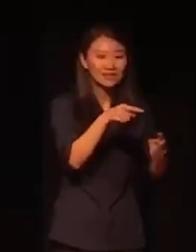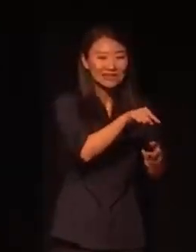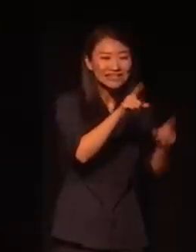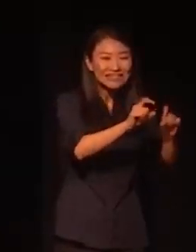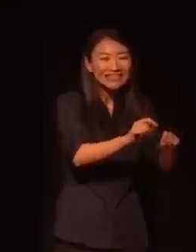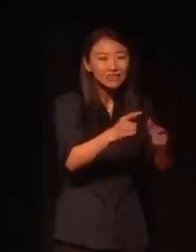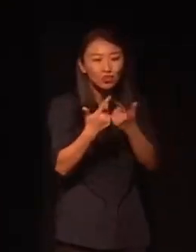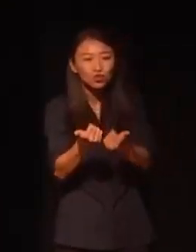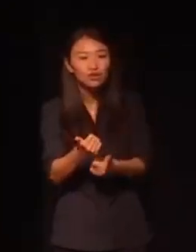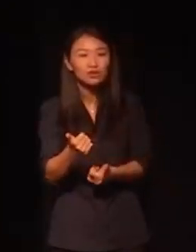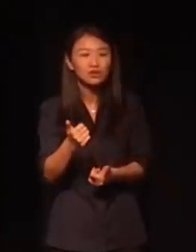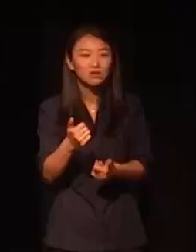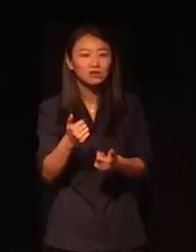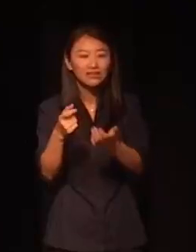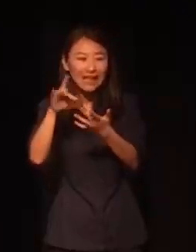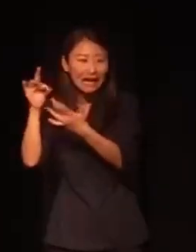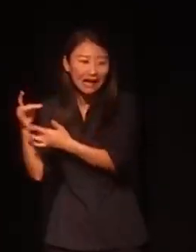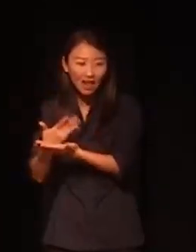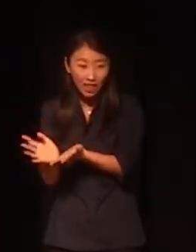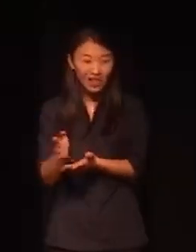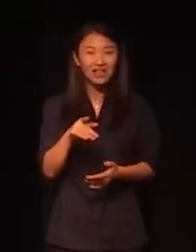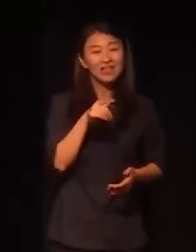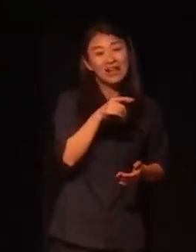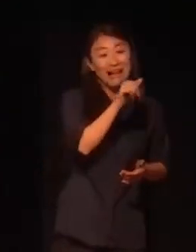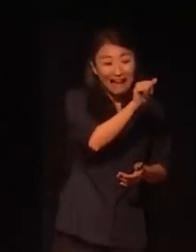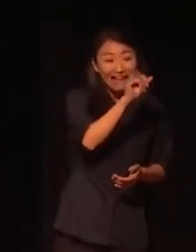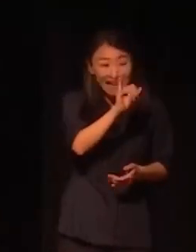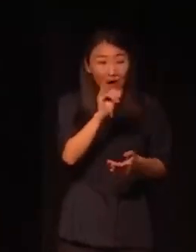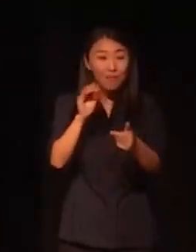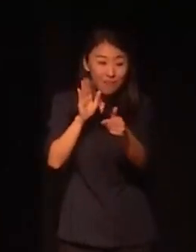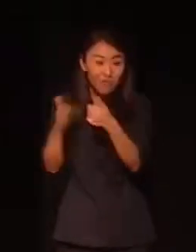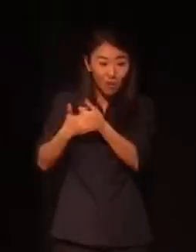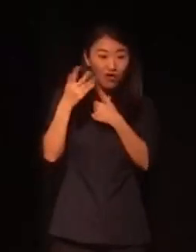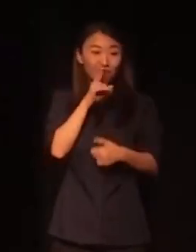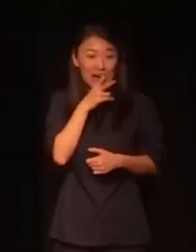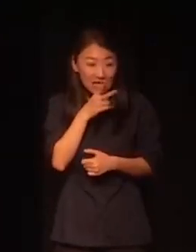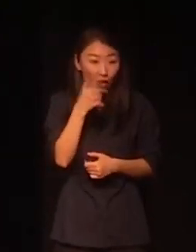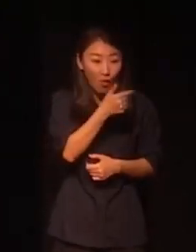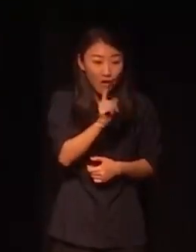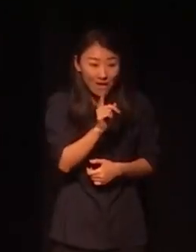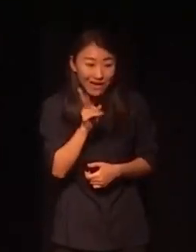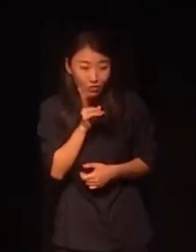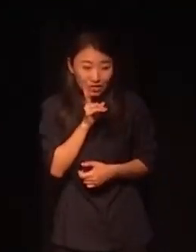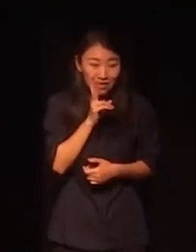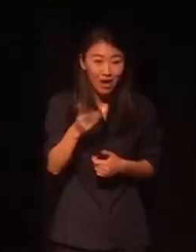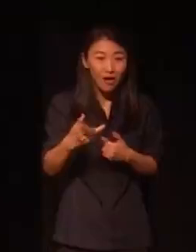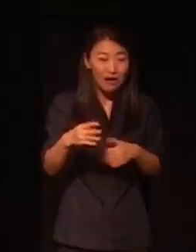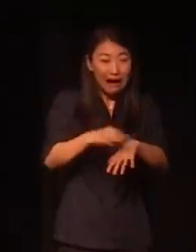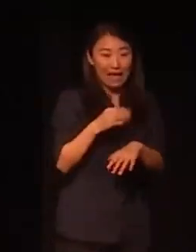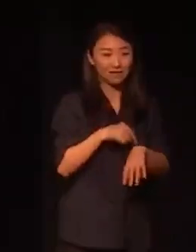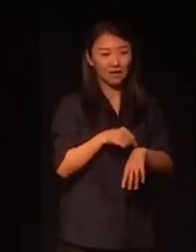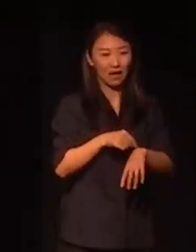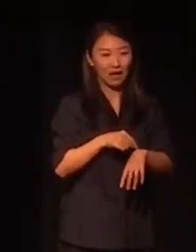so difficult to use what we call AI to translate, because the same term in different contexts can be